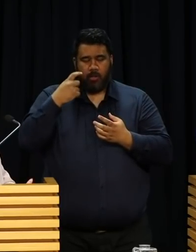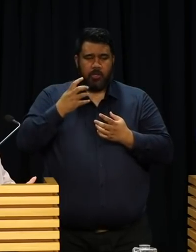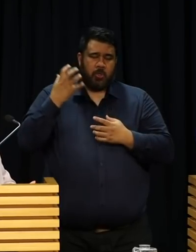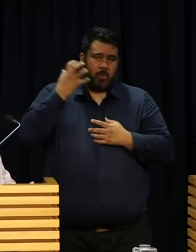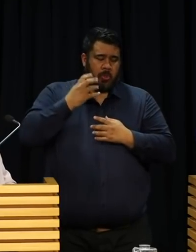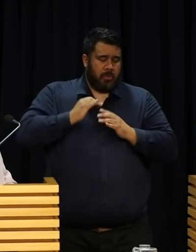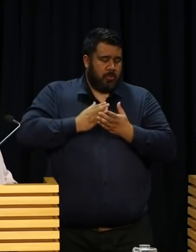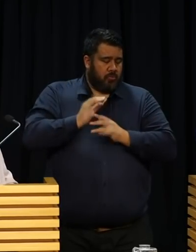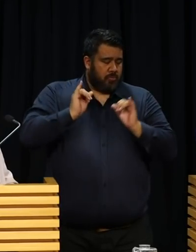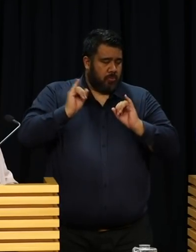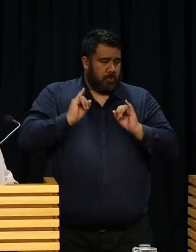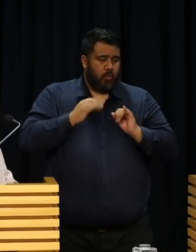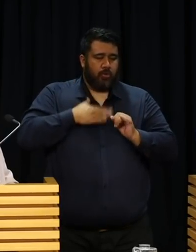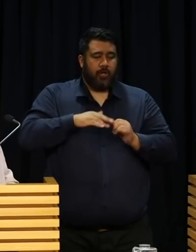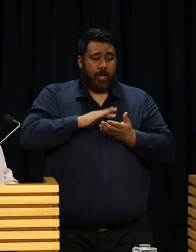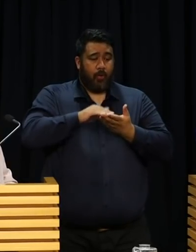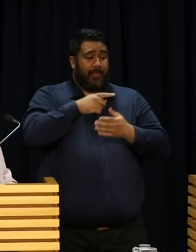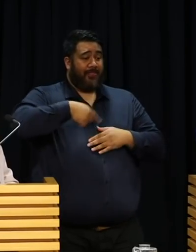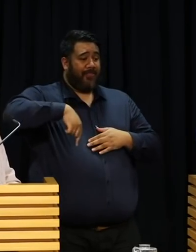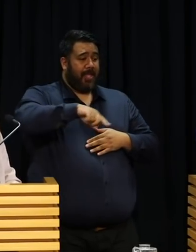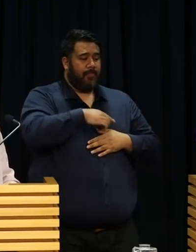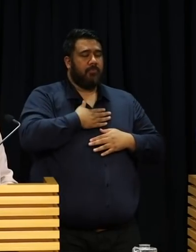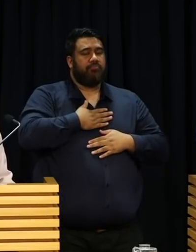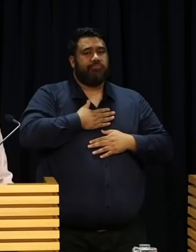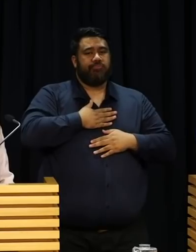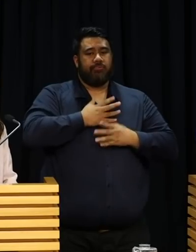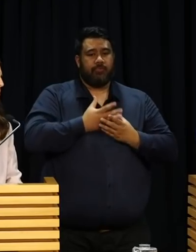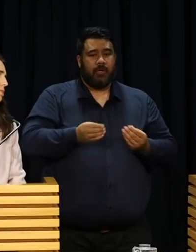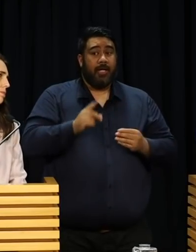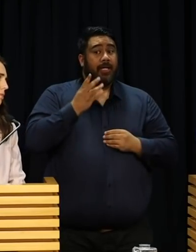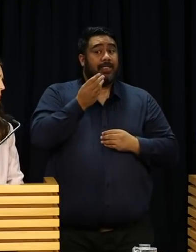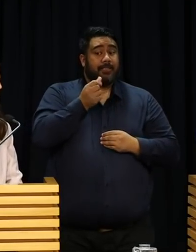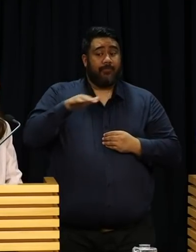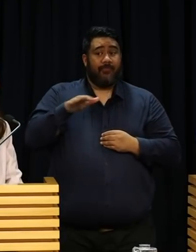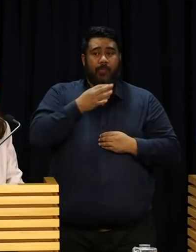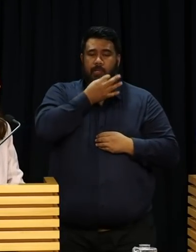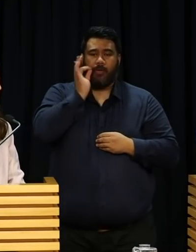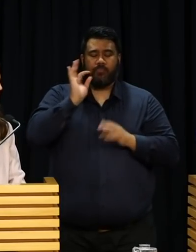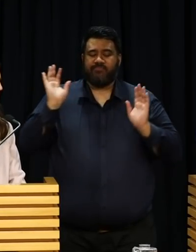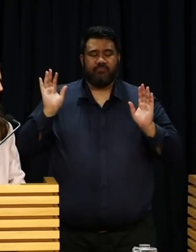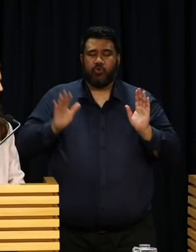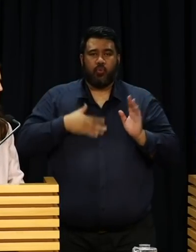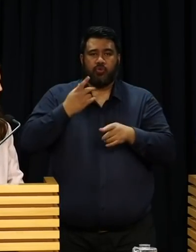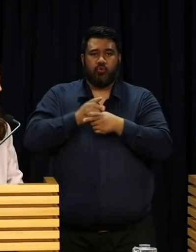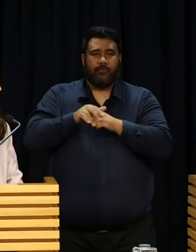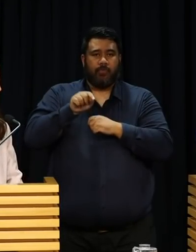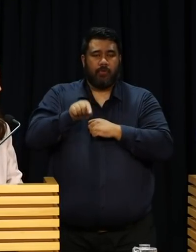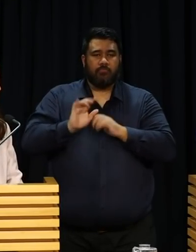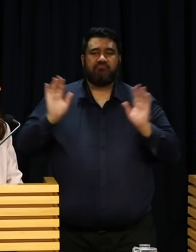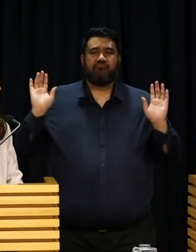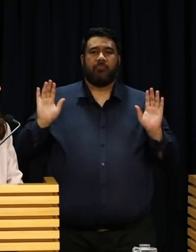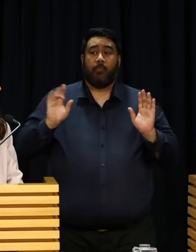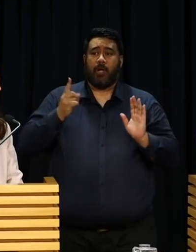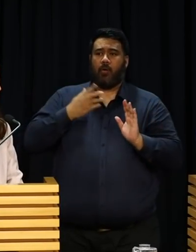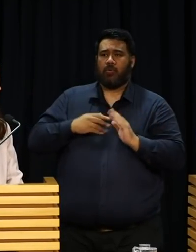traumatised. There are many, many stories of families who won't talk about this. I want to give them the opportunity to